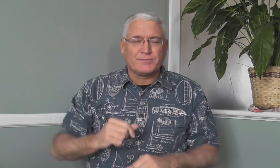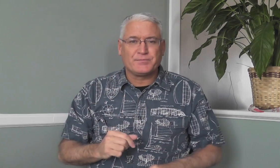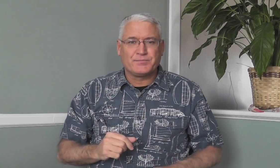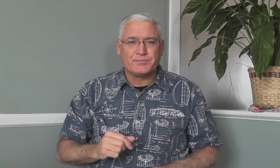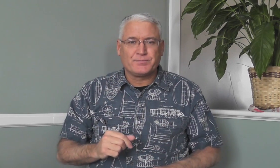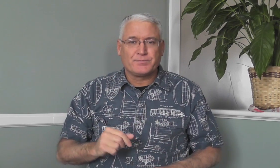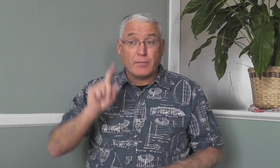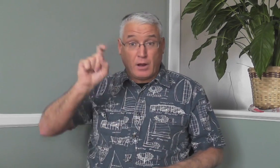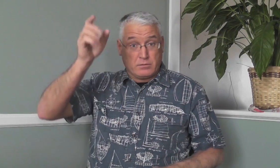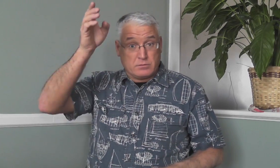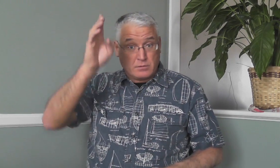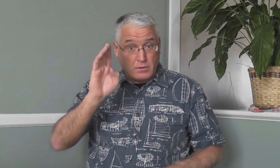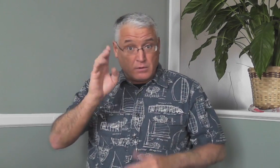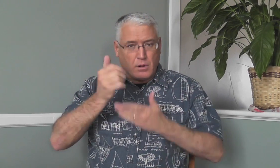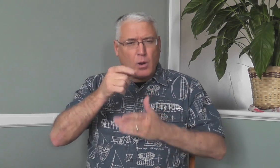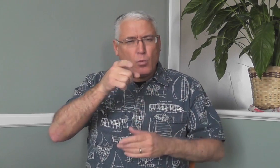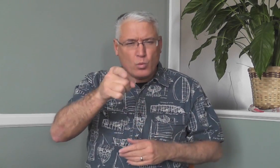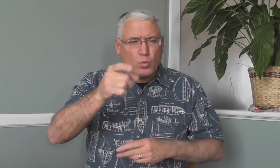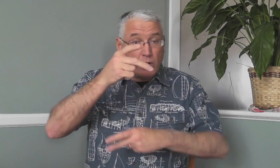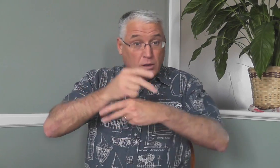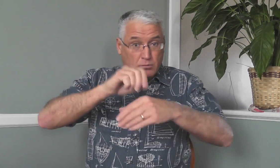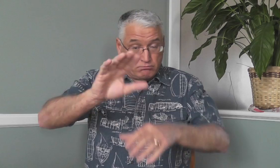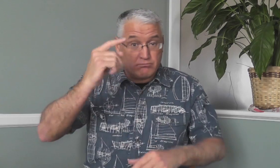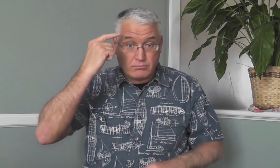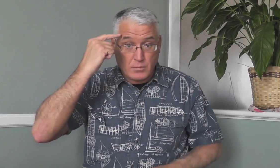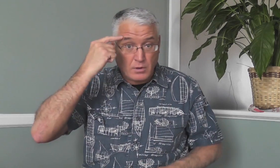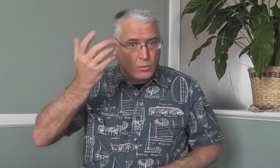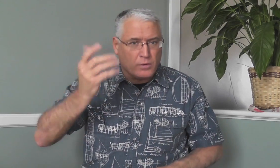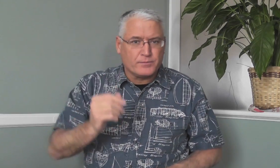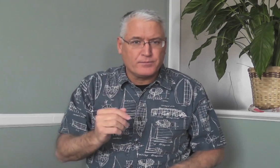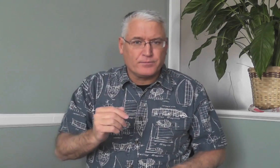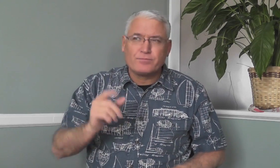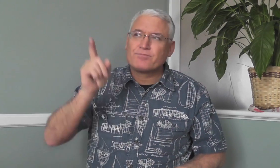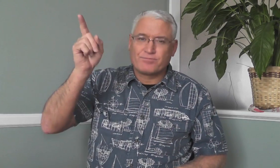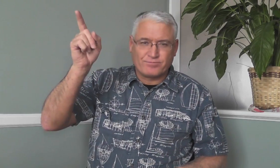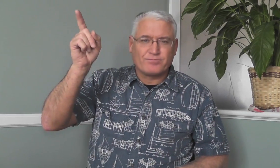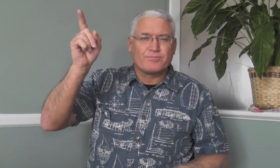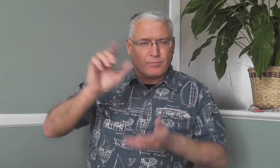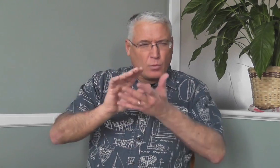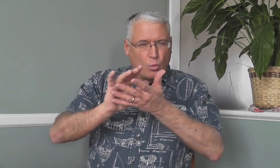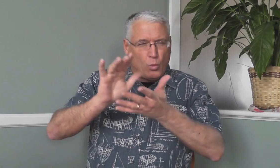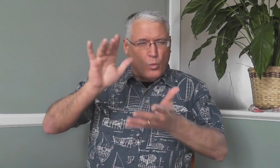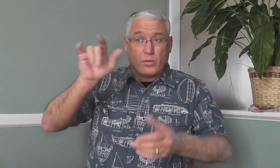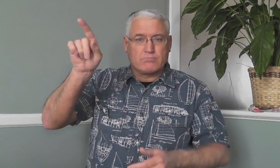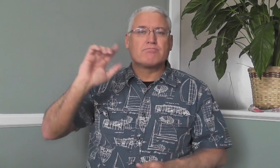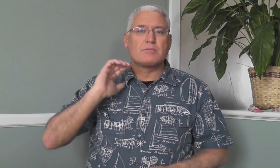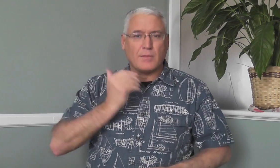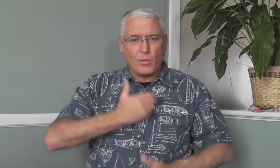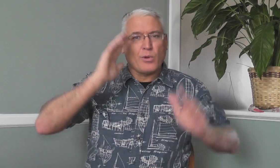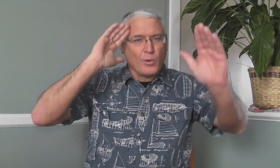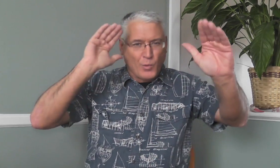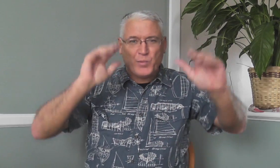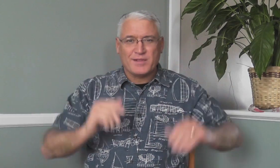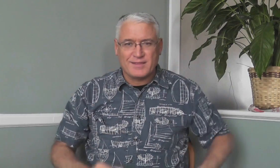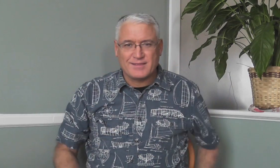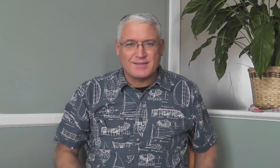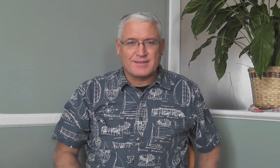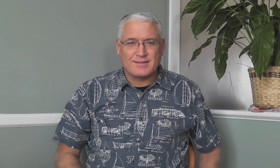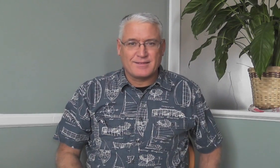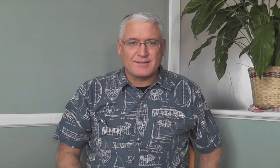endure the suffering here on earth. God's gift to us. And also pray that God will give you the hope